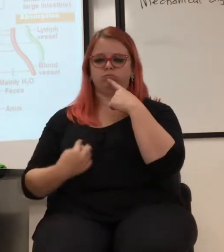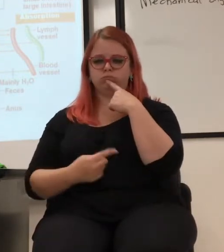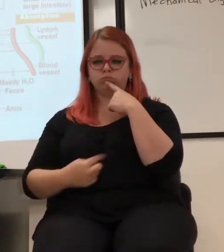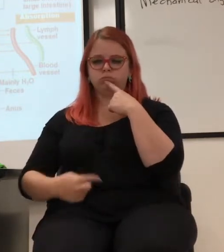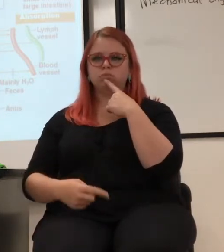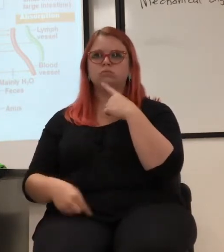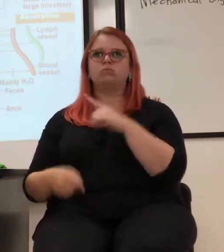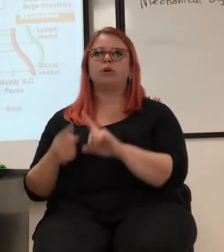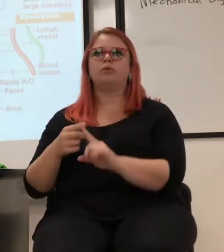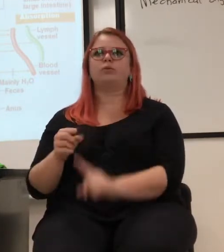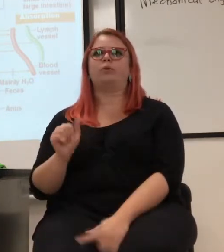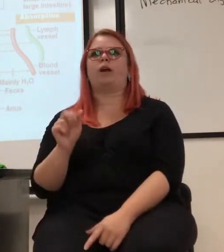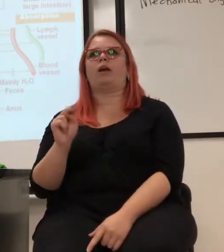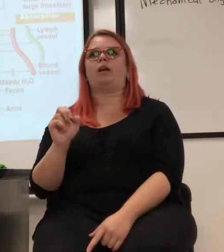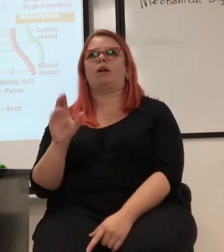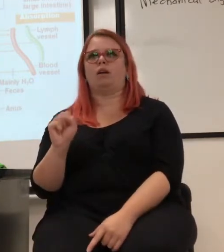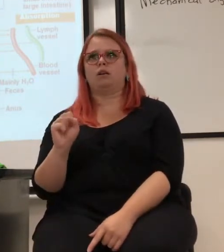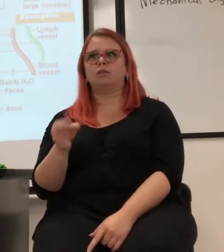to